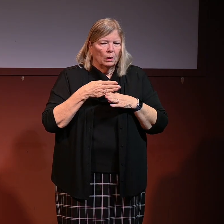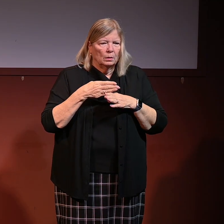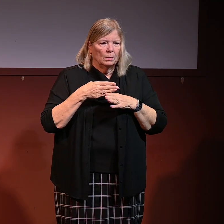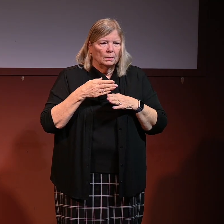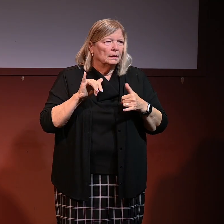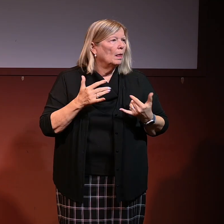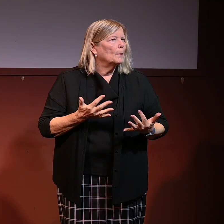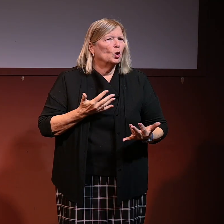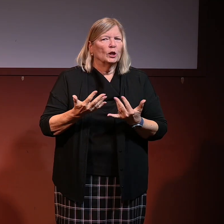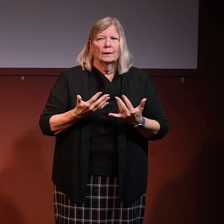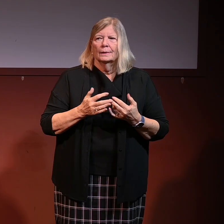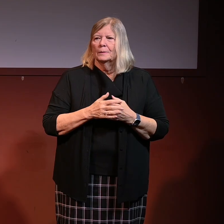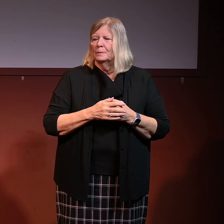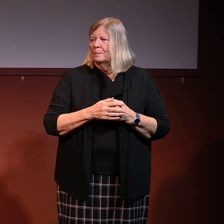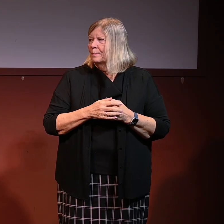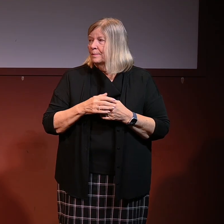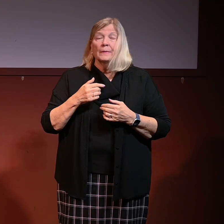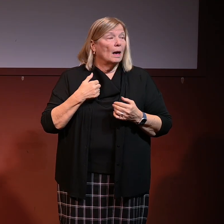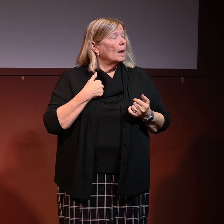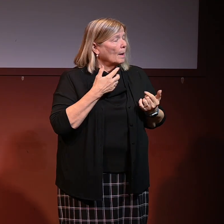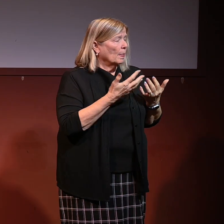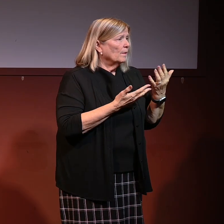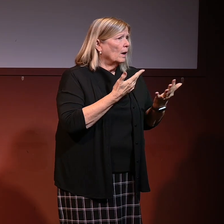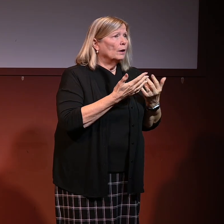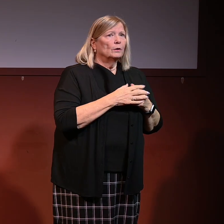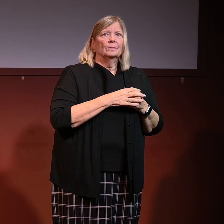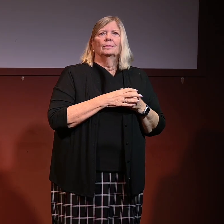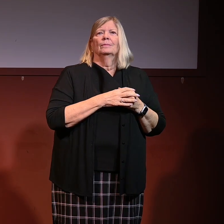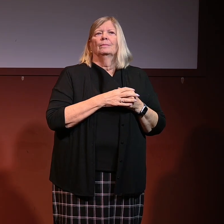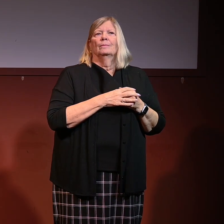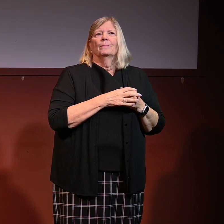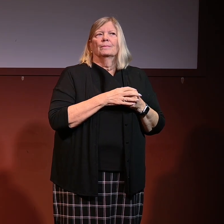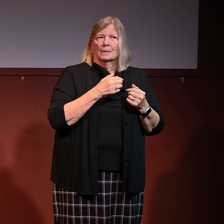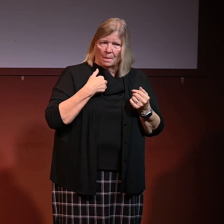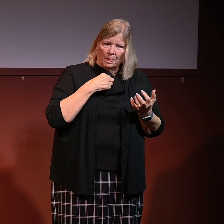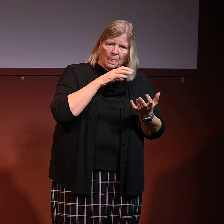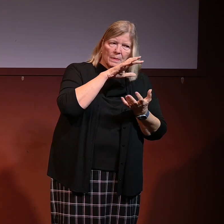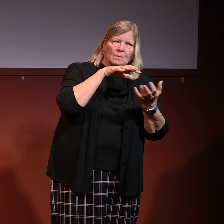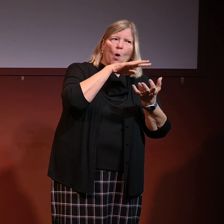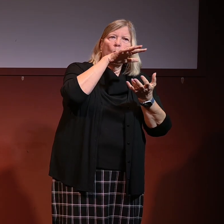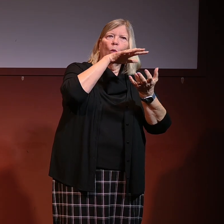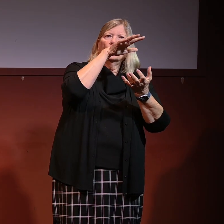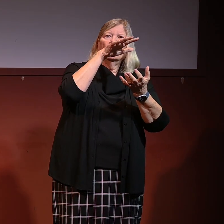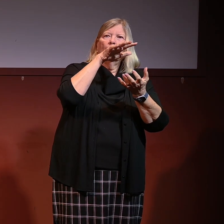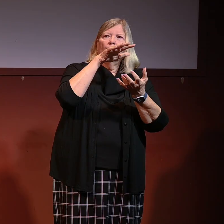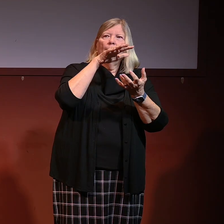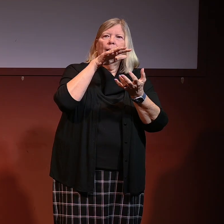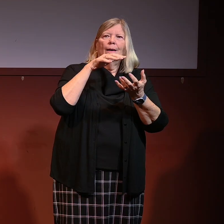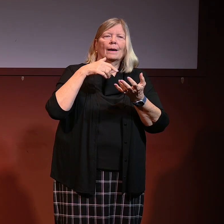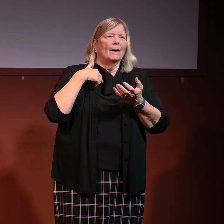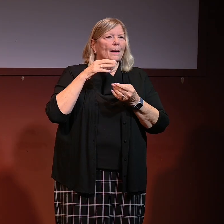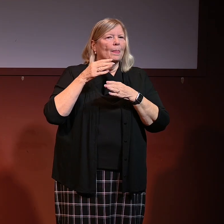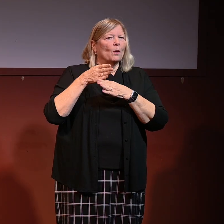burning. I am the fire. I am the smoke. I am the